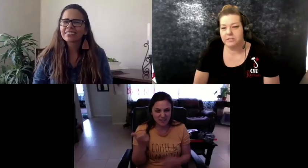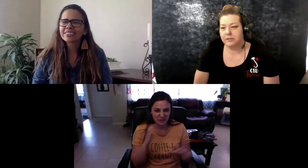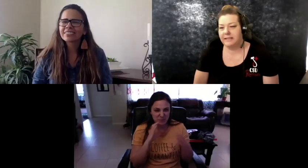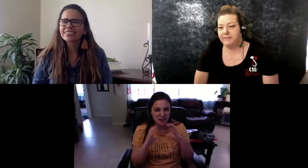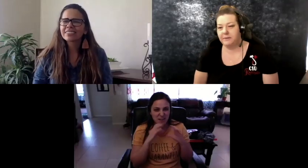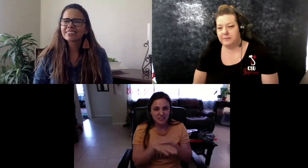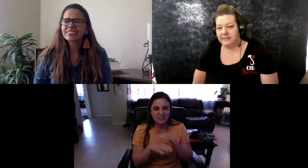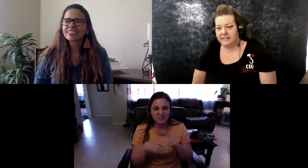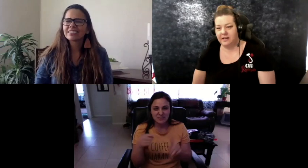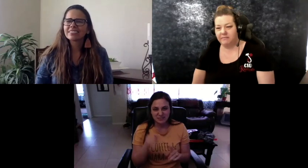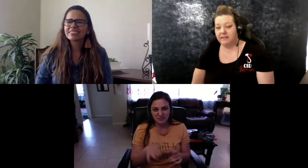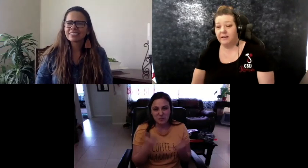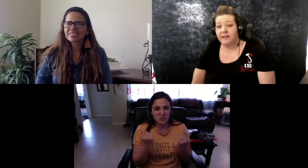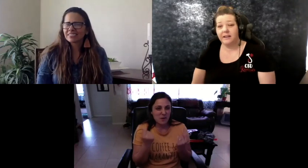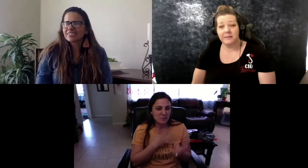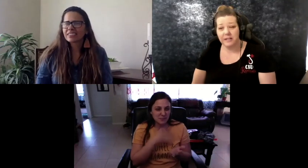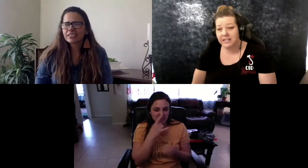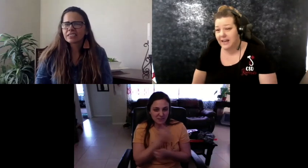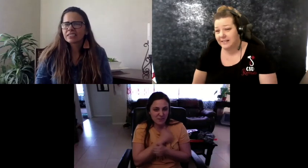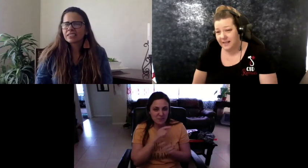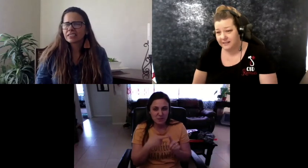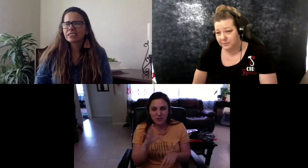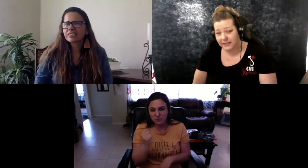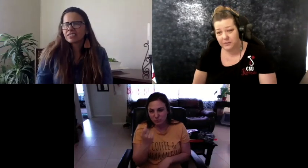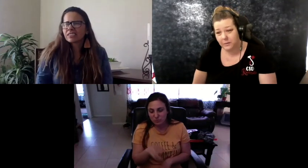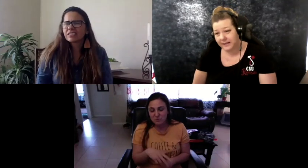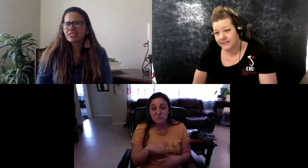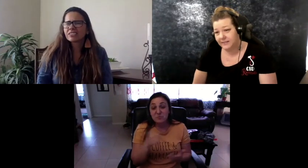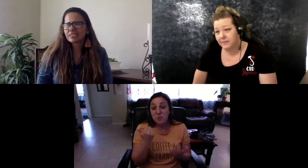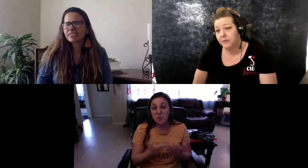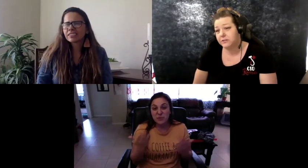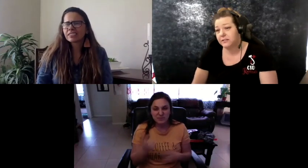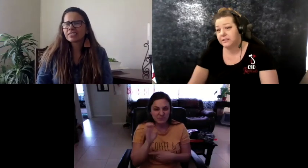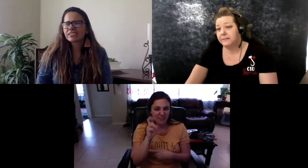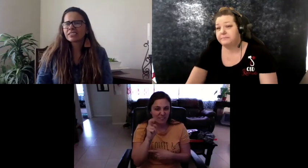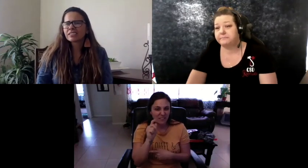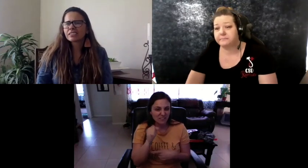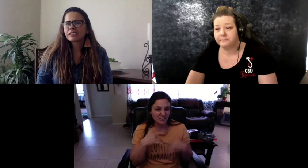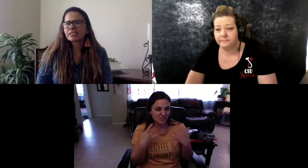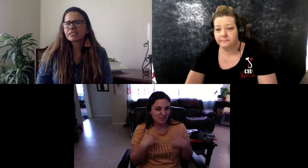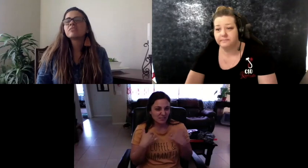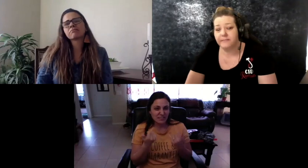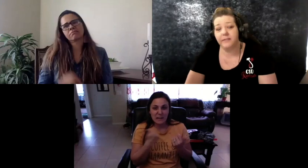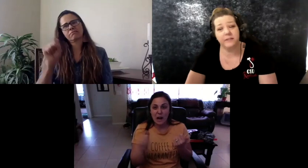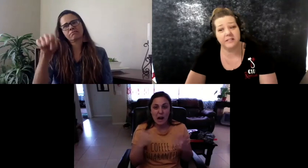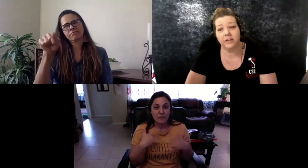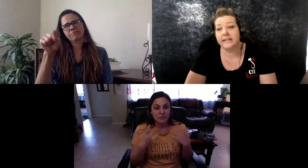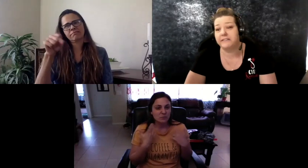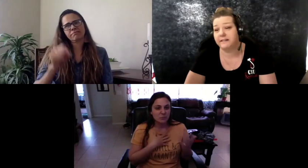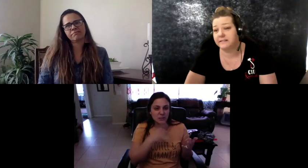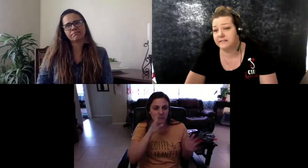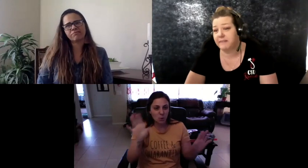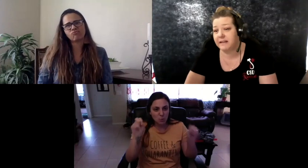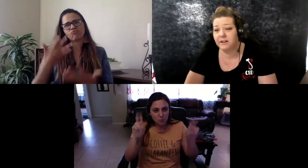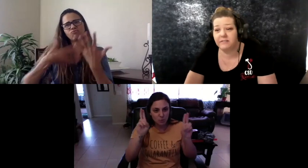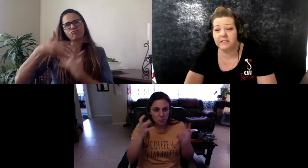What does your kid love the most about CSDR? Communication access. Really, it's what my kids love the most. Other things are like